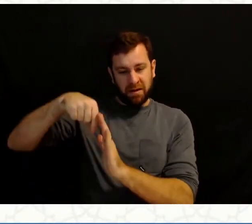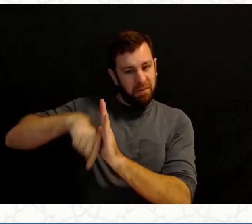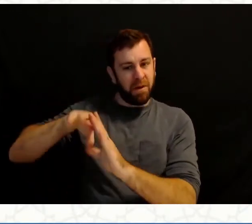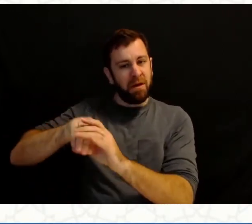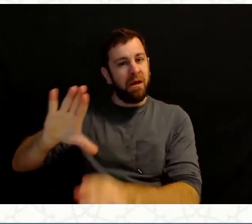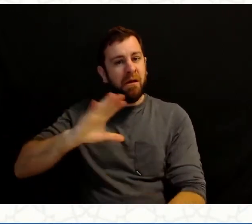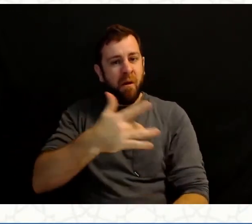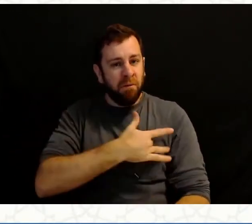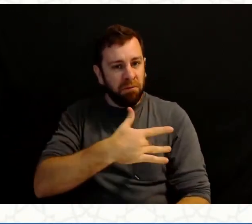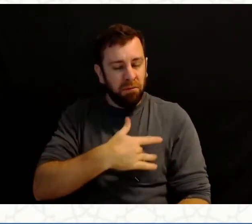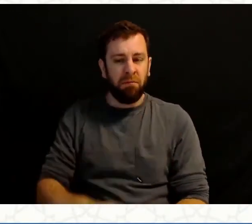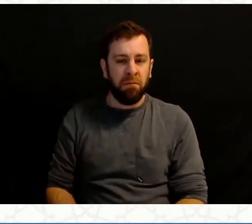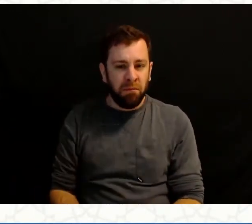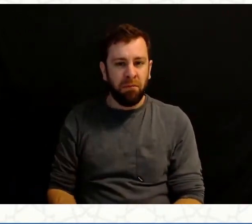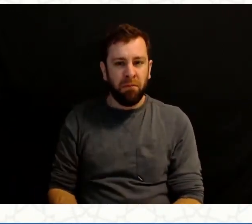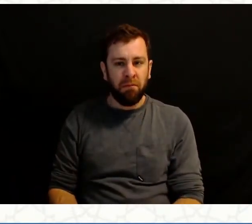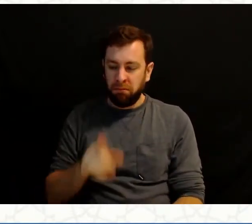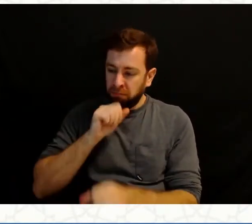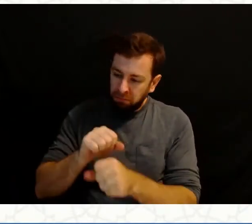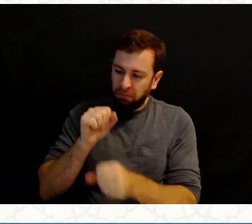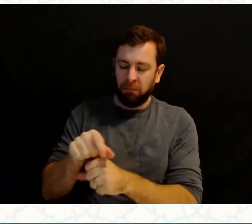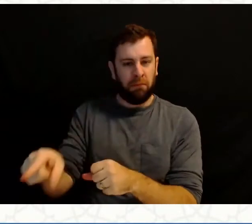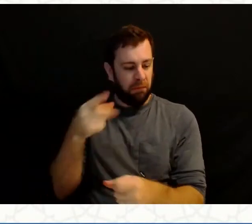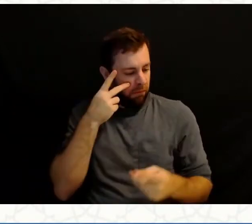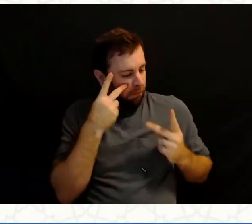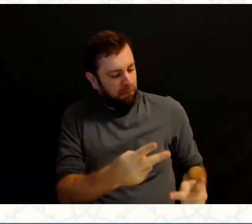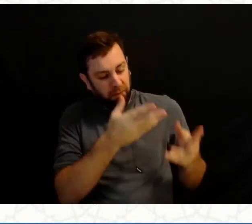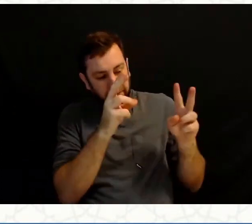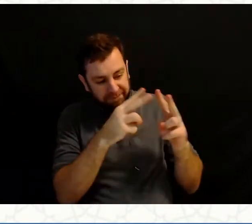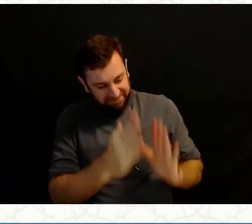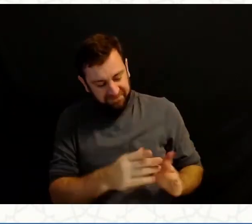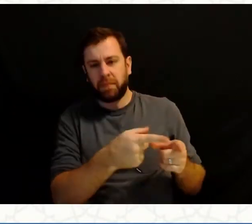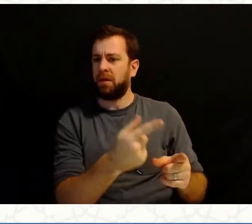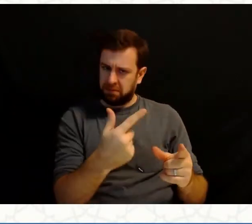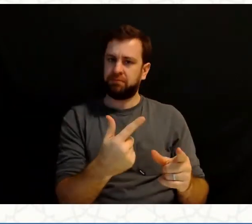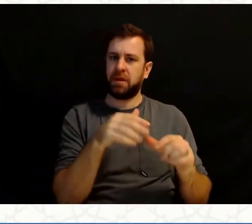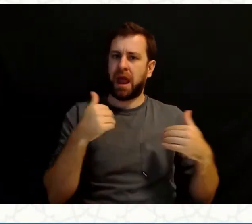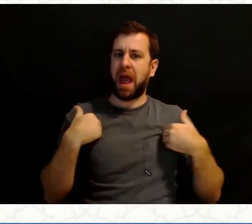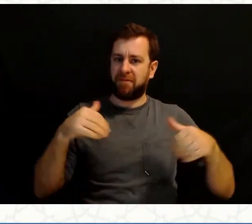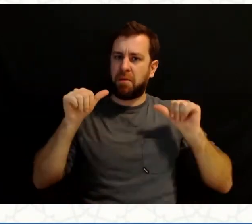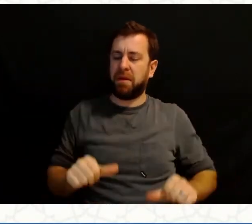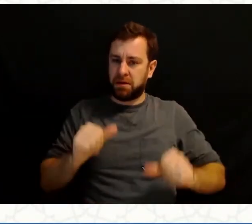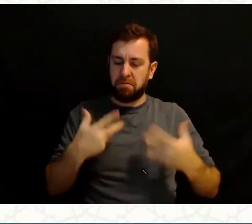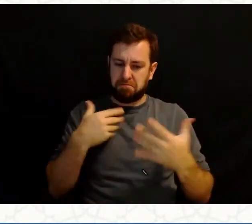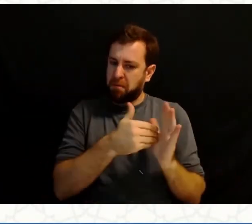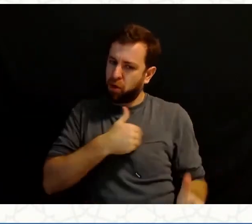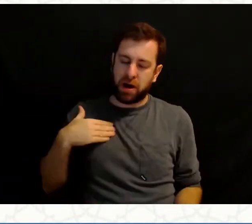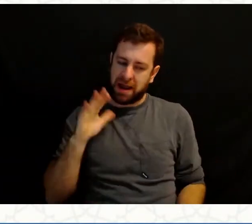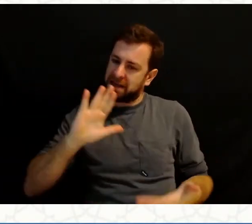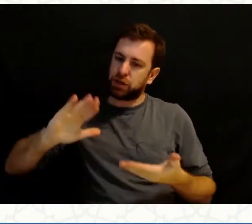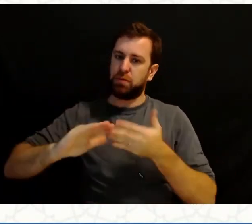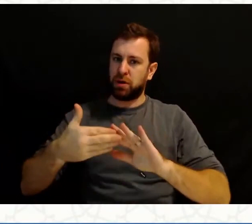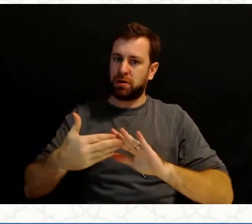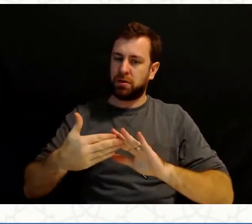heart, that he truly saw this companion as a capable member of his community. And